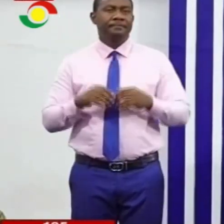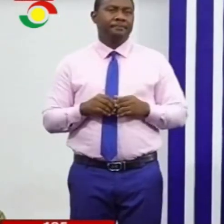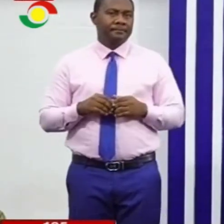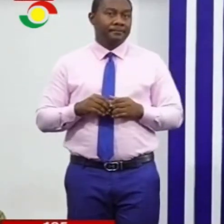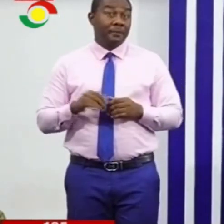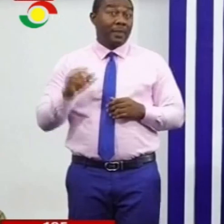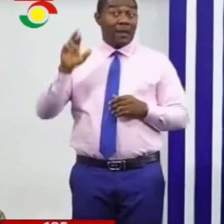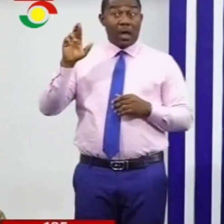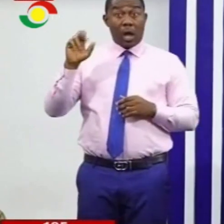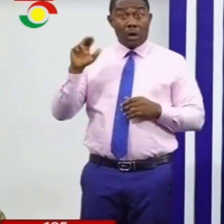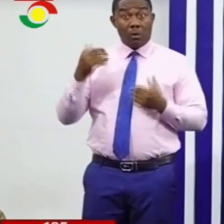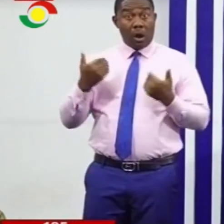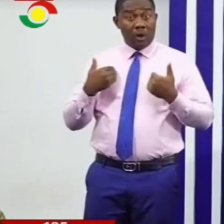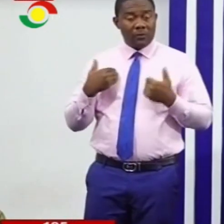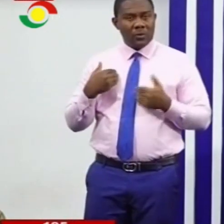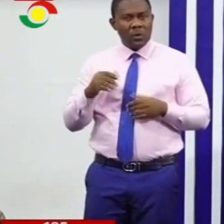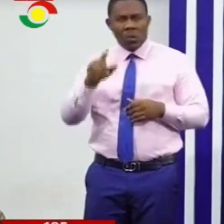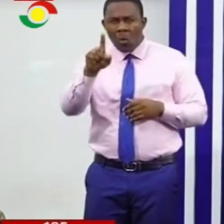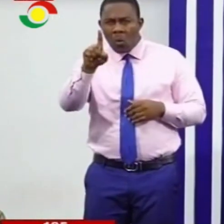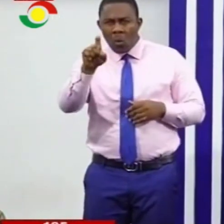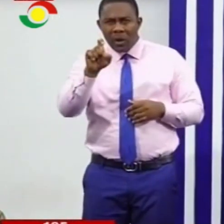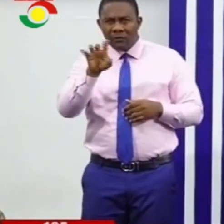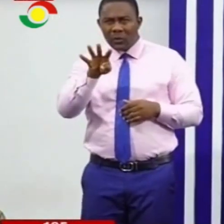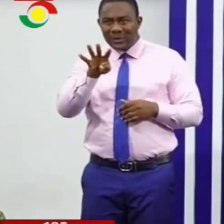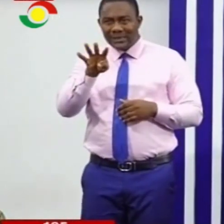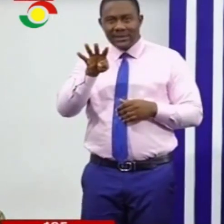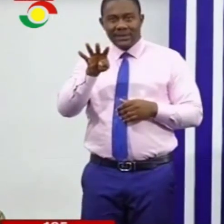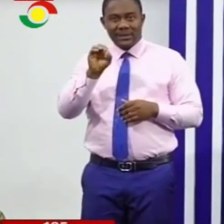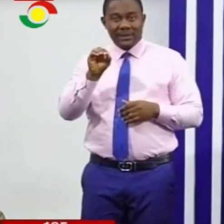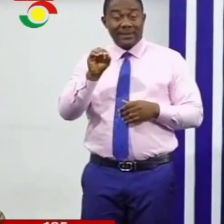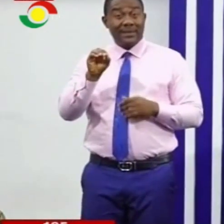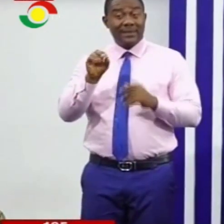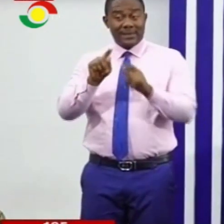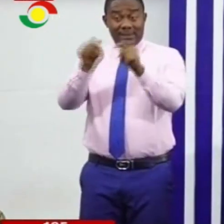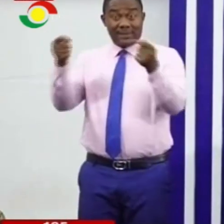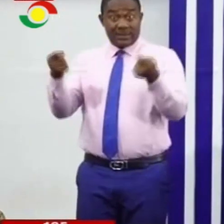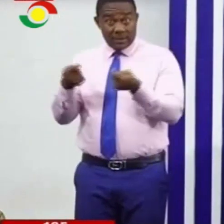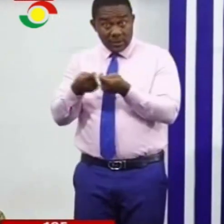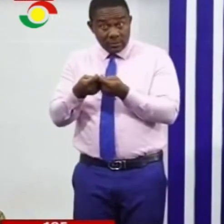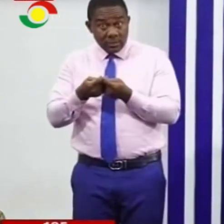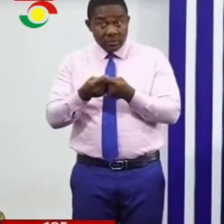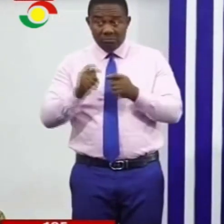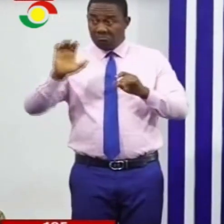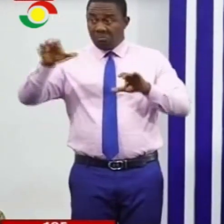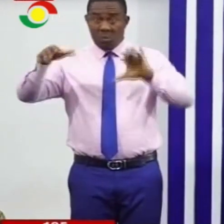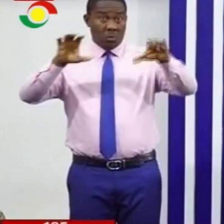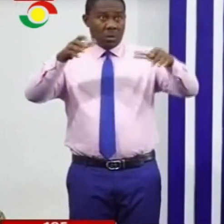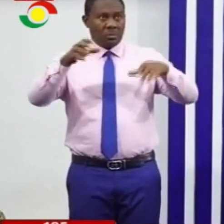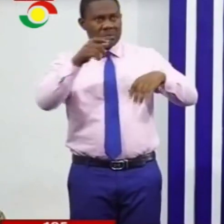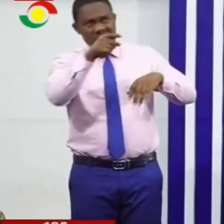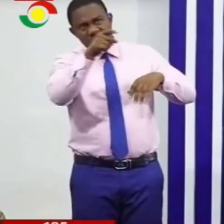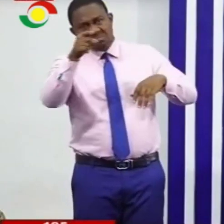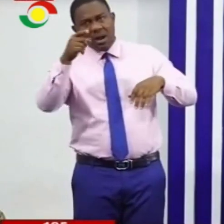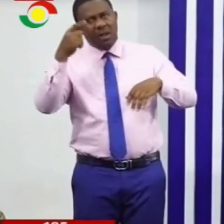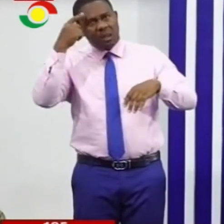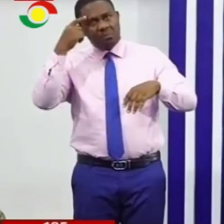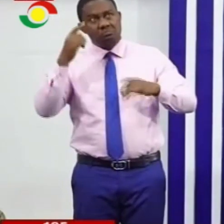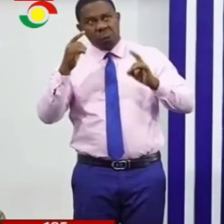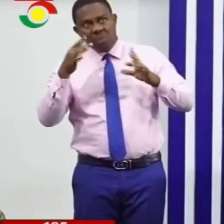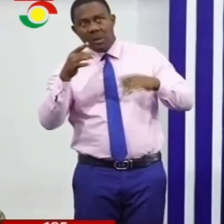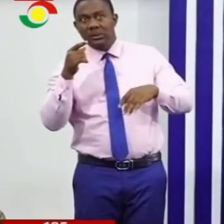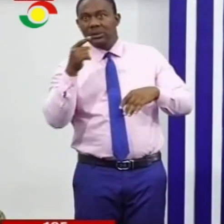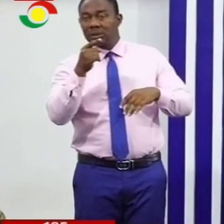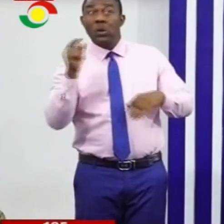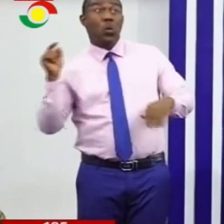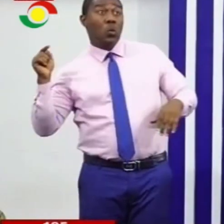we now have 140 teams in the areas that we have demarcated to actually